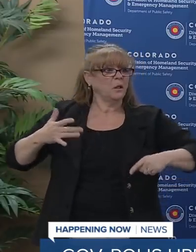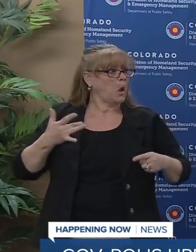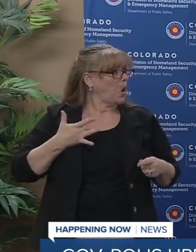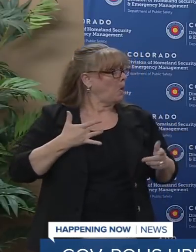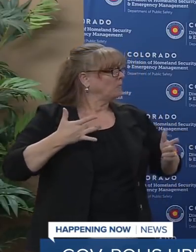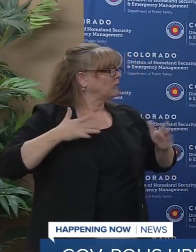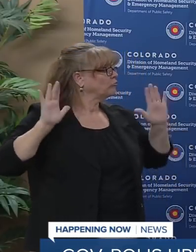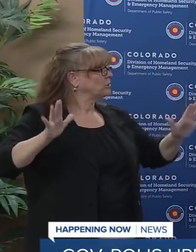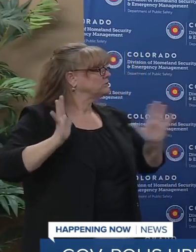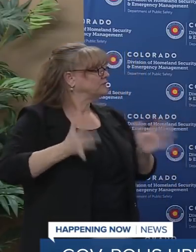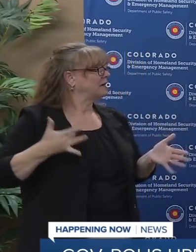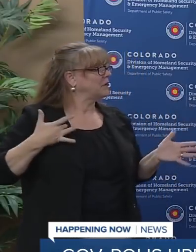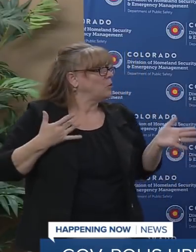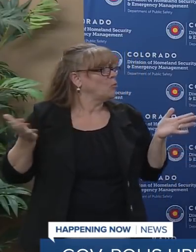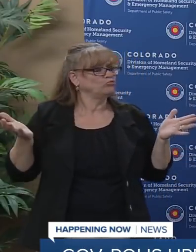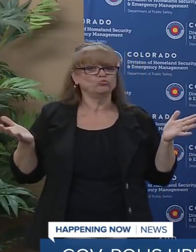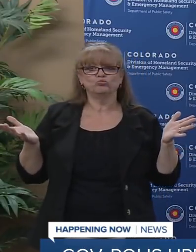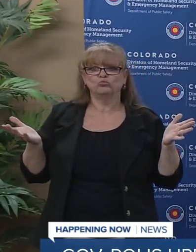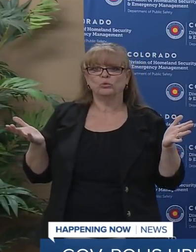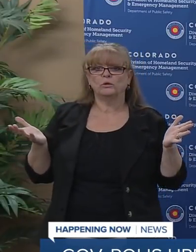others and also reducing